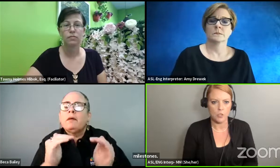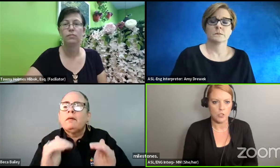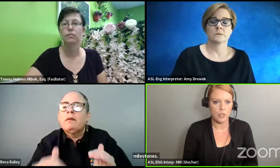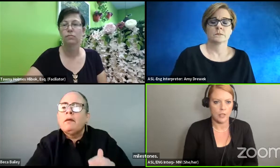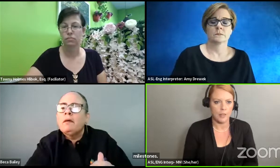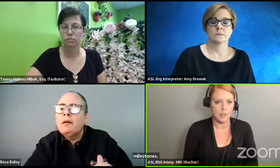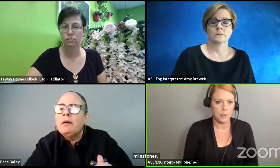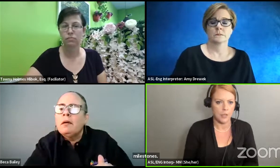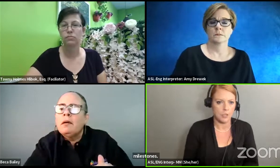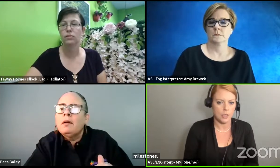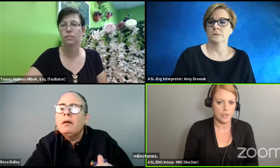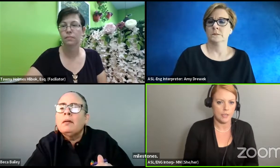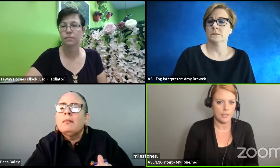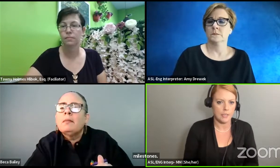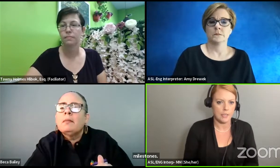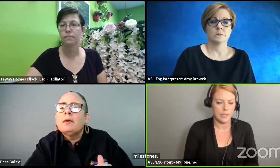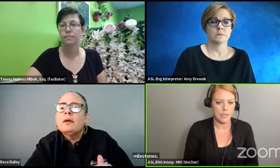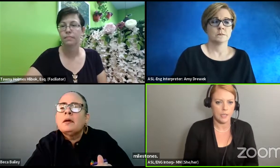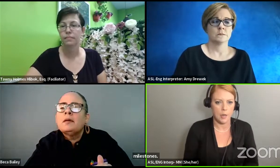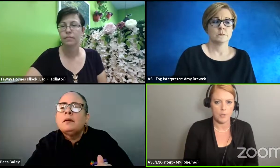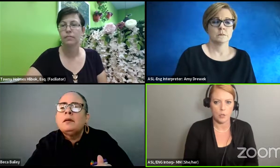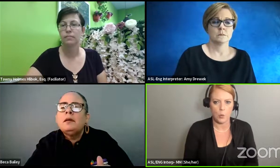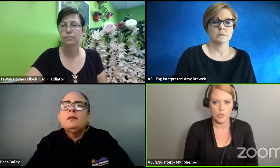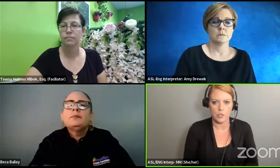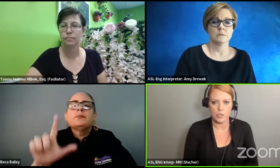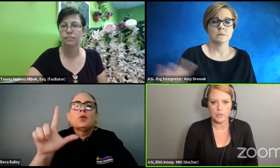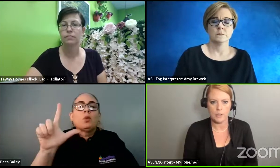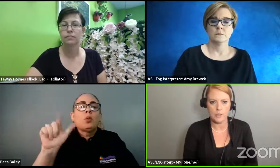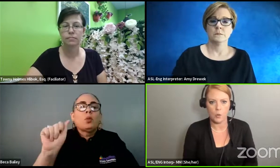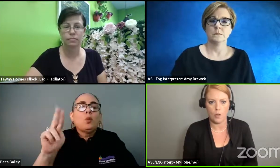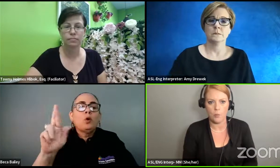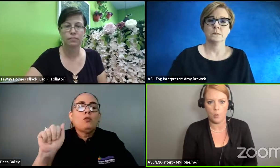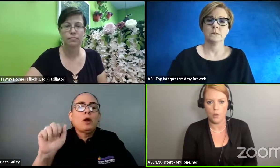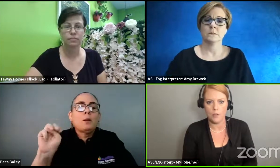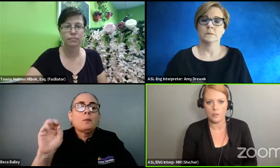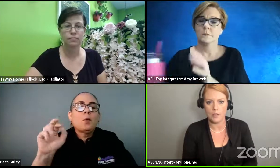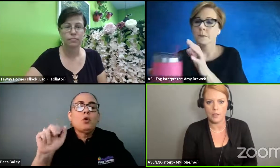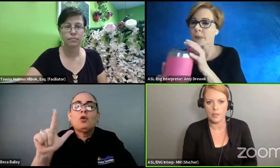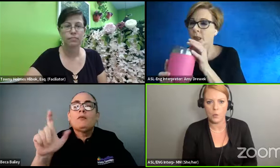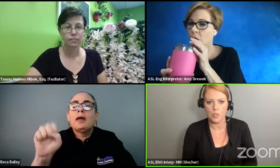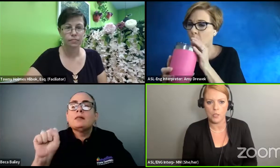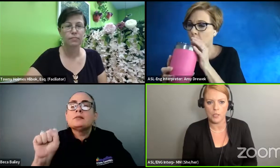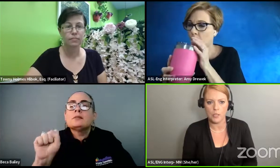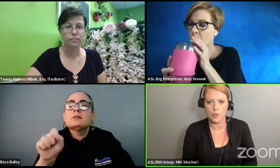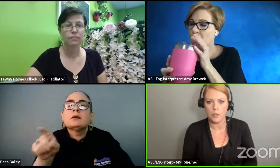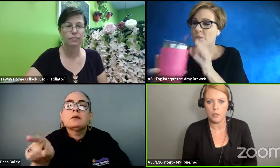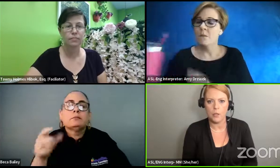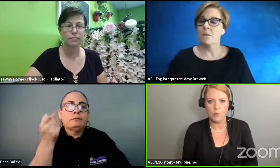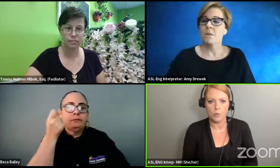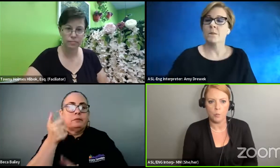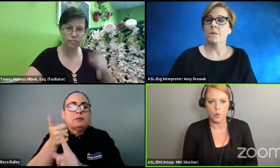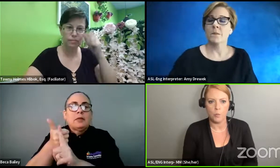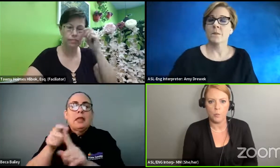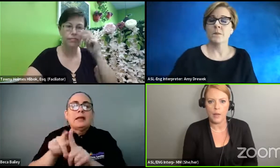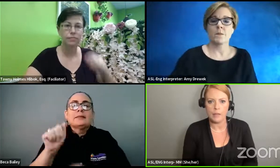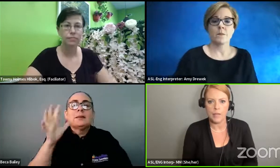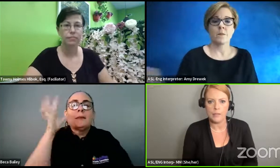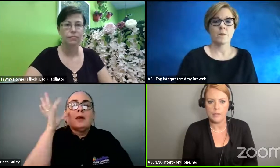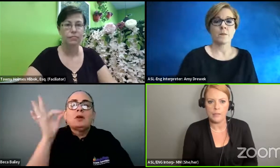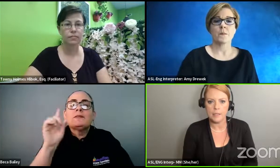Okay, I was just checking the Spanish line and I didn't see any comments or questions. So I'll move on to the next question here from